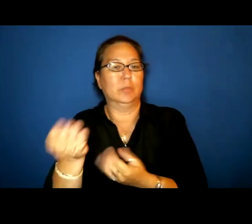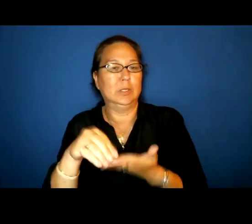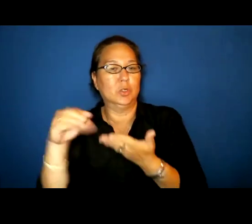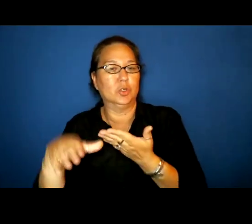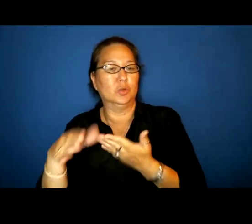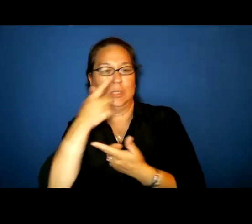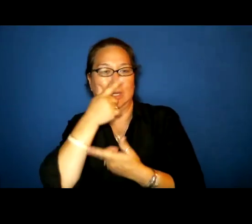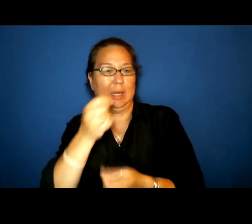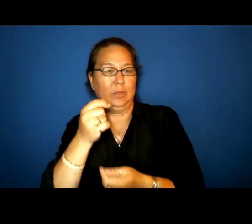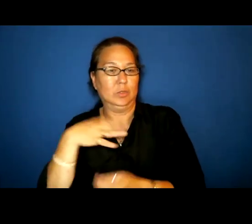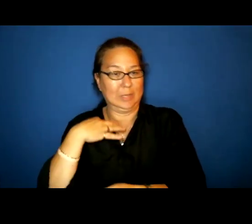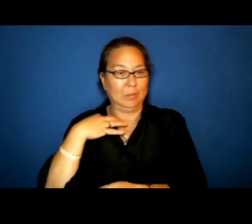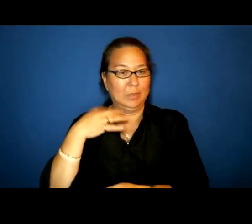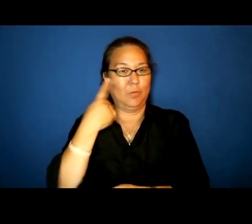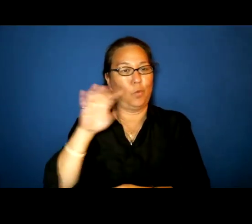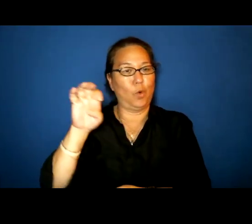correct?